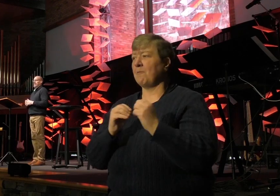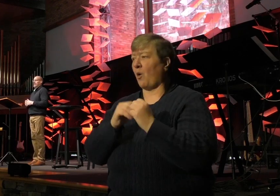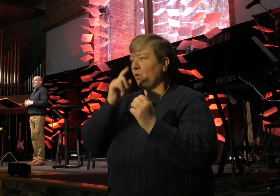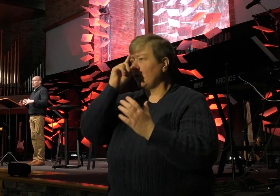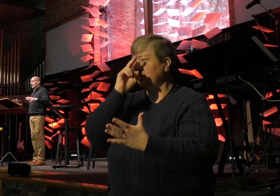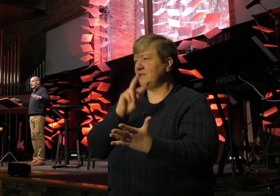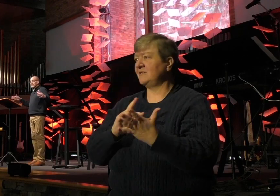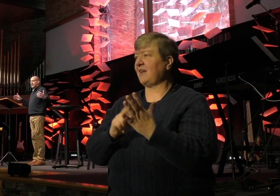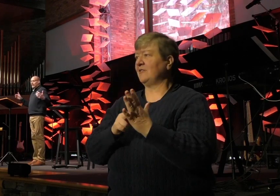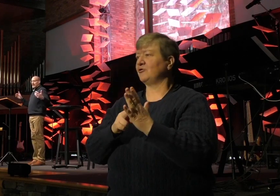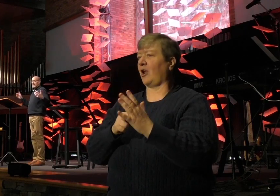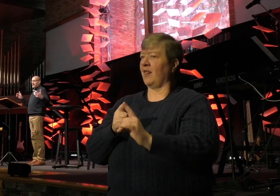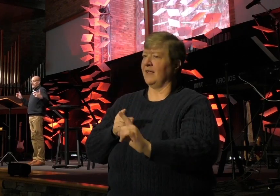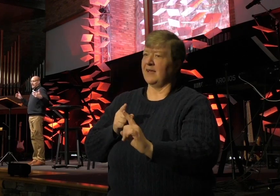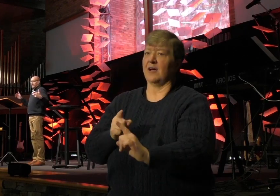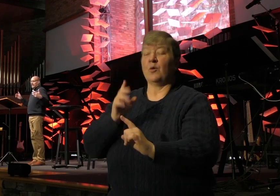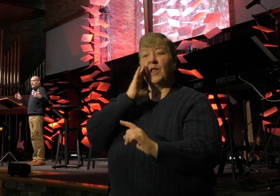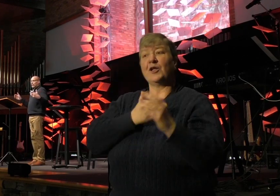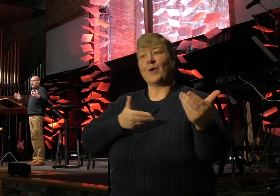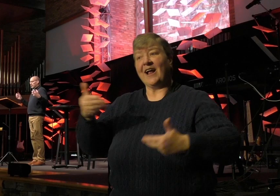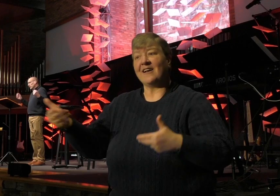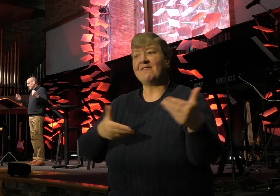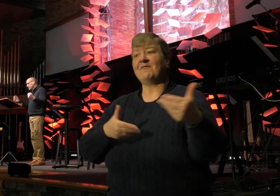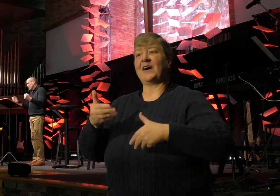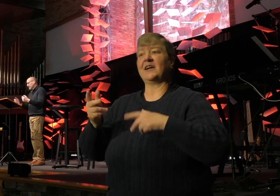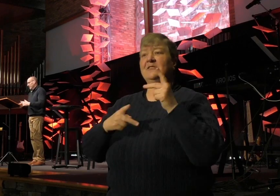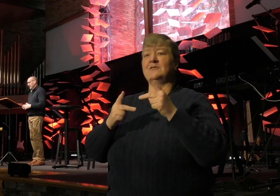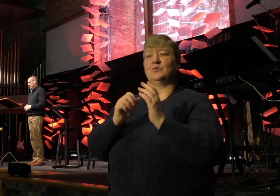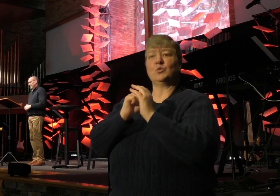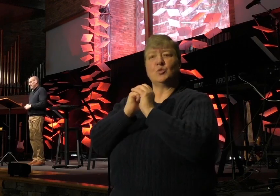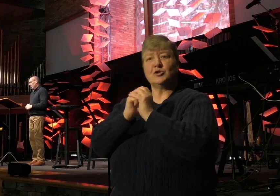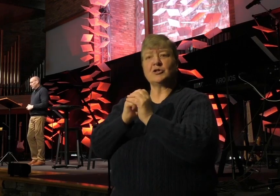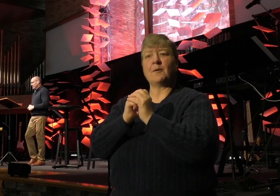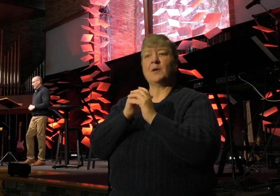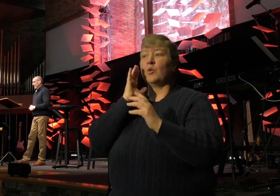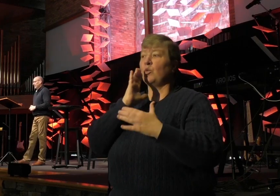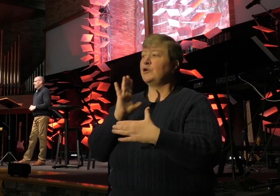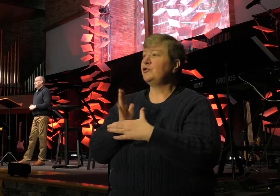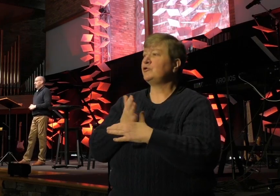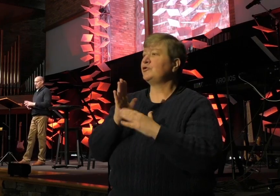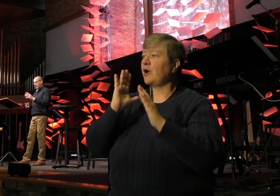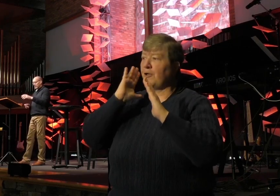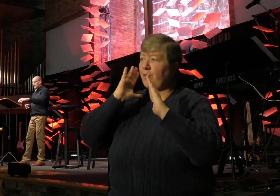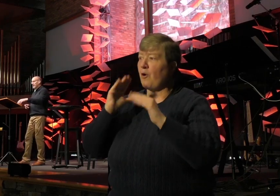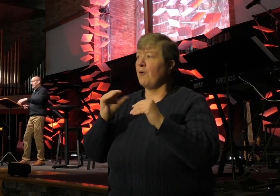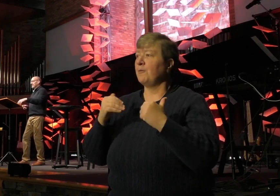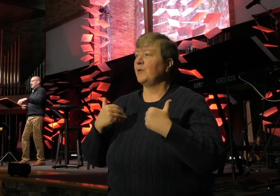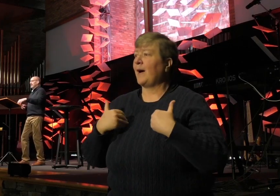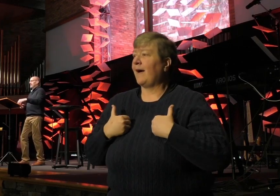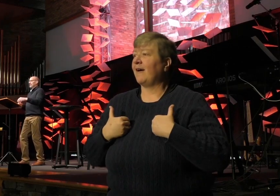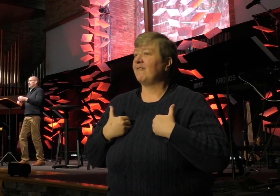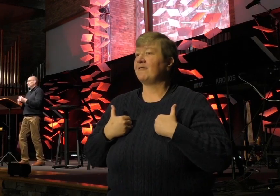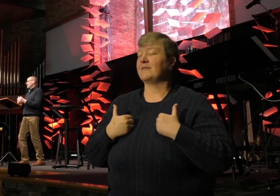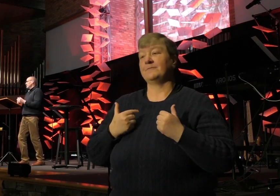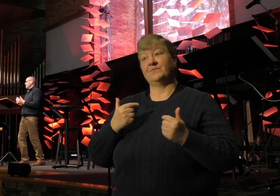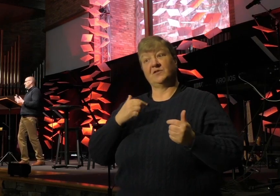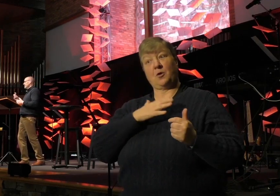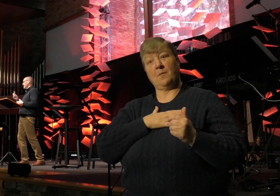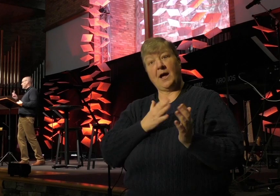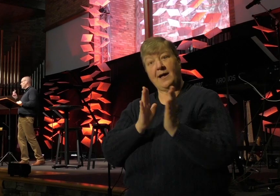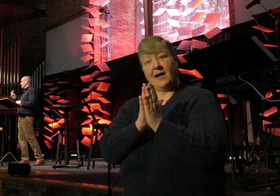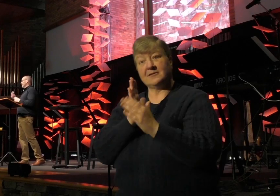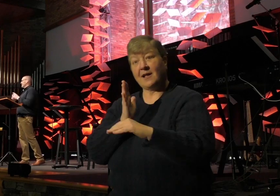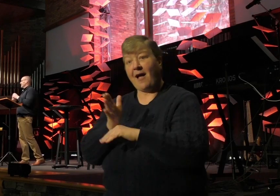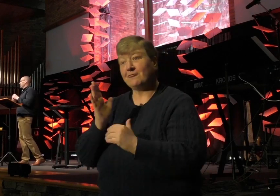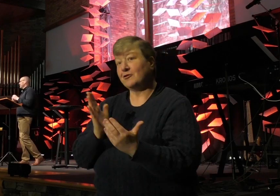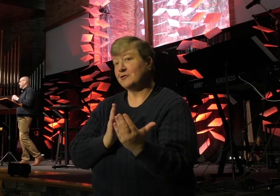intentionally? Will you invite them to worship? Will you share the hope that you have within you? So here's my ask. After the service, would you just